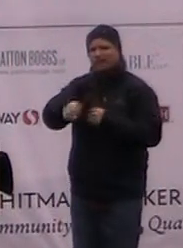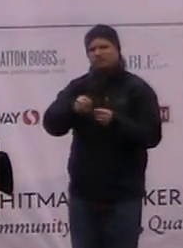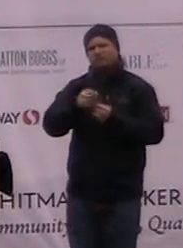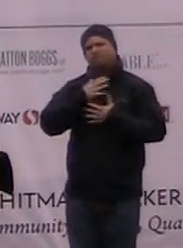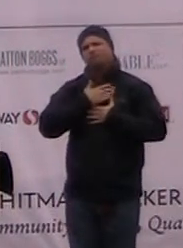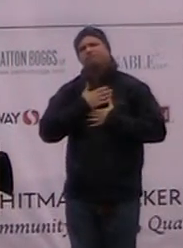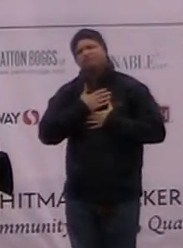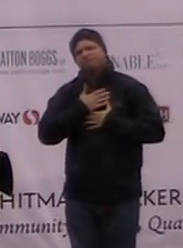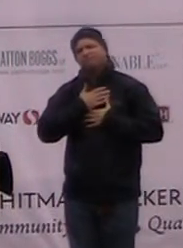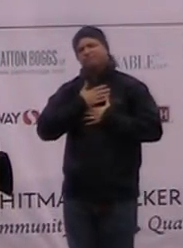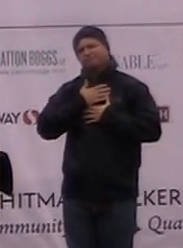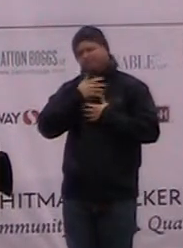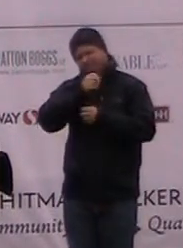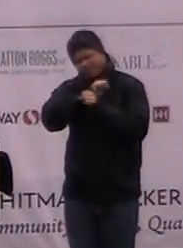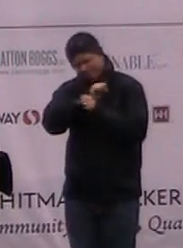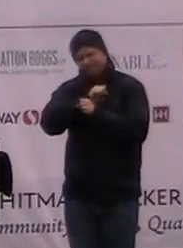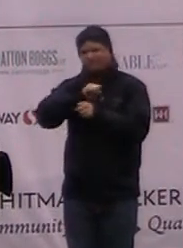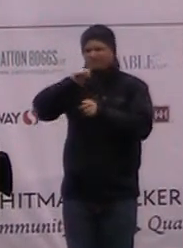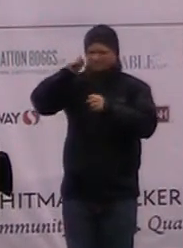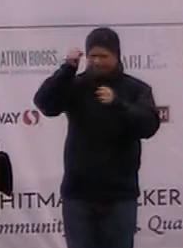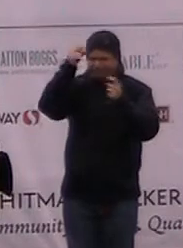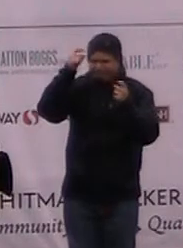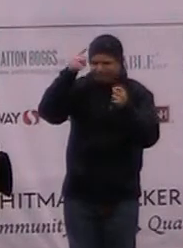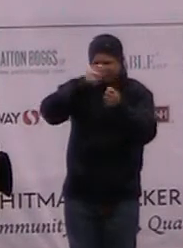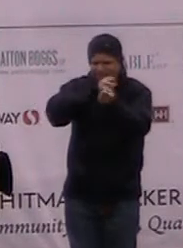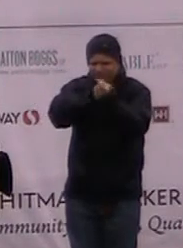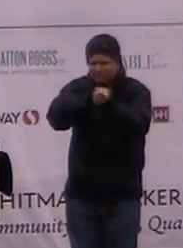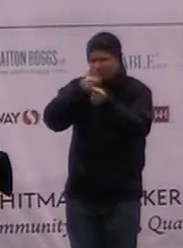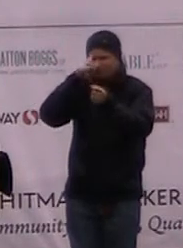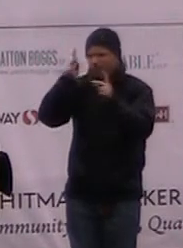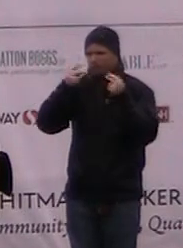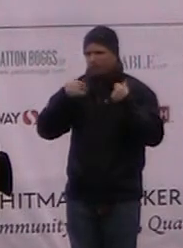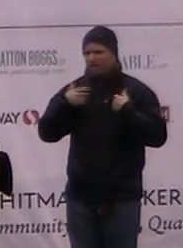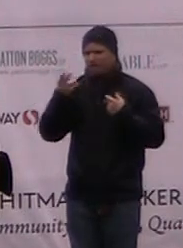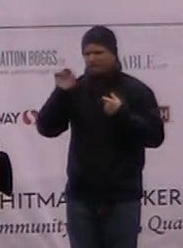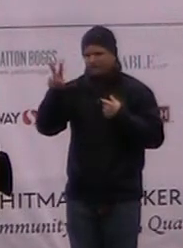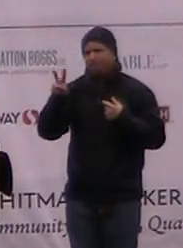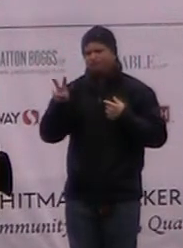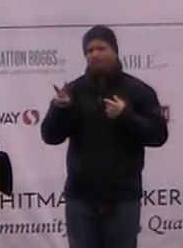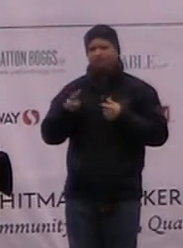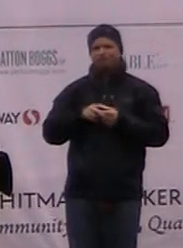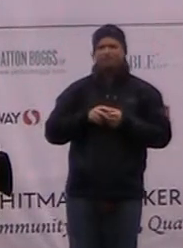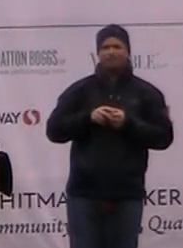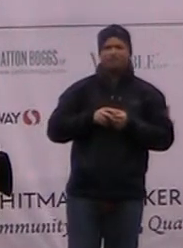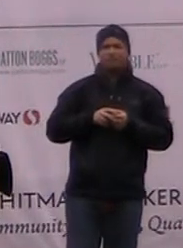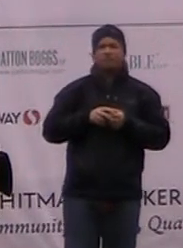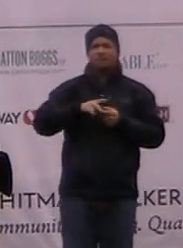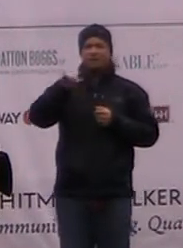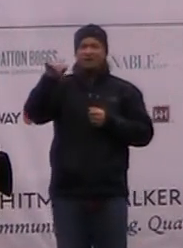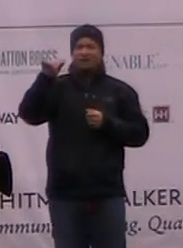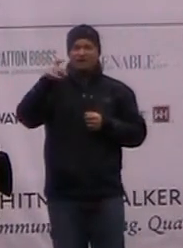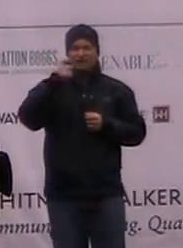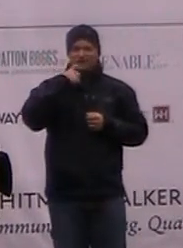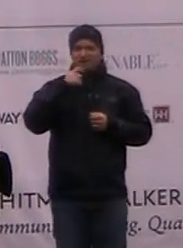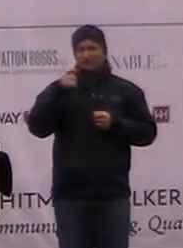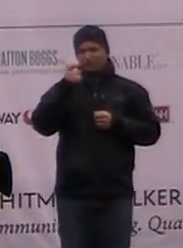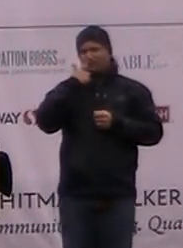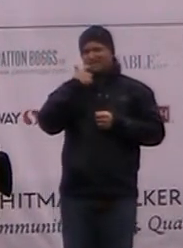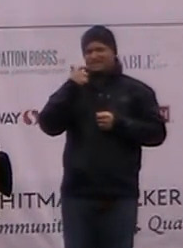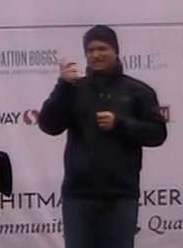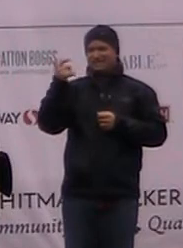compassion, understanding, and support for those with the disease. Just 18 days